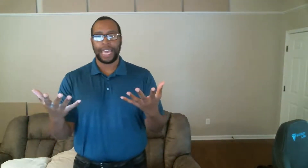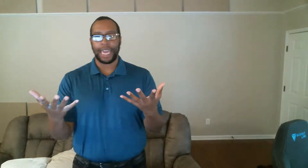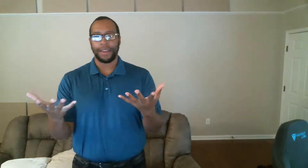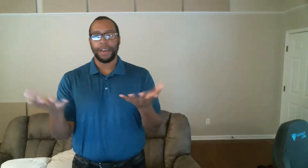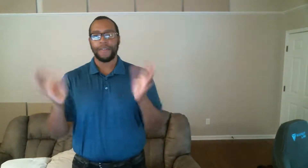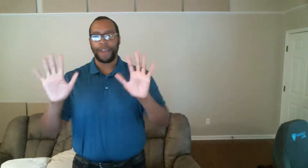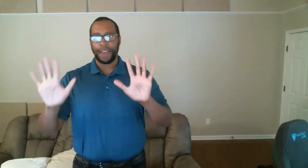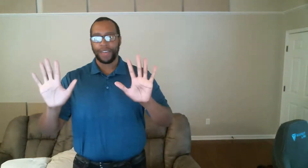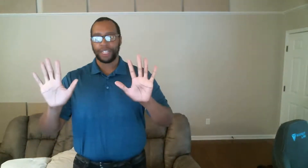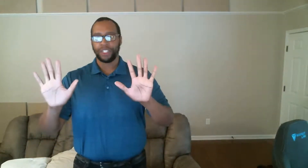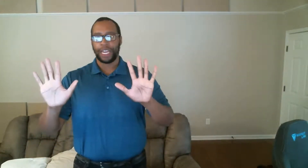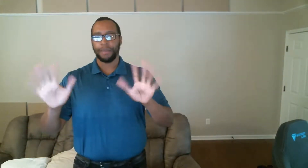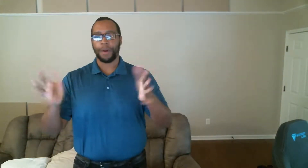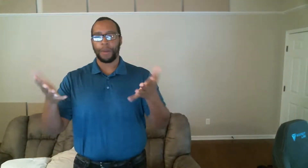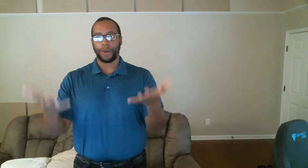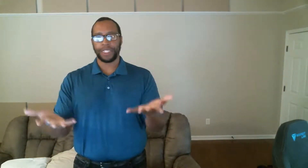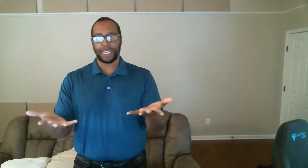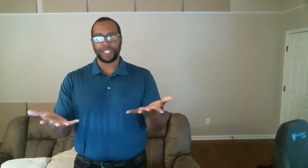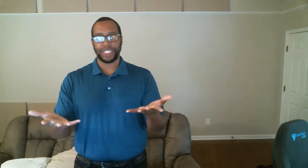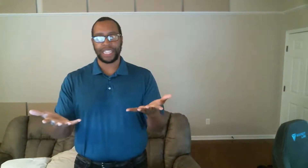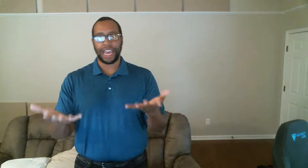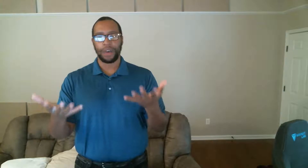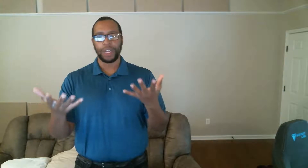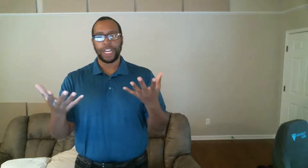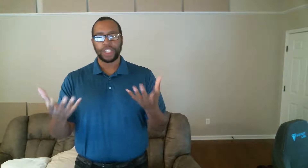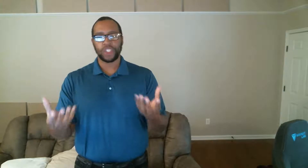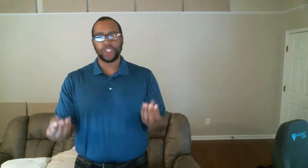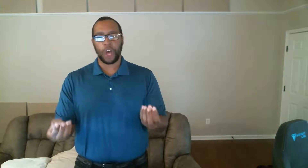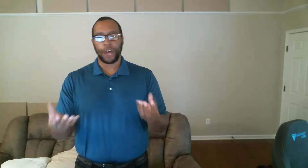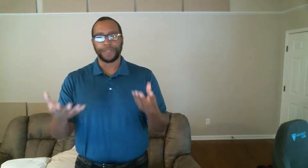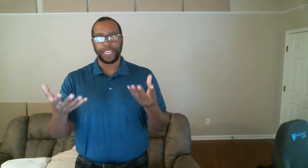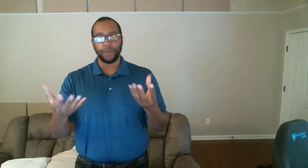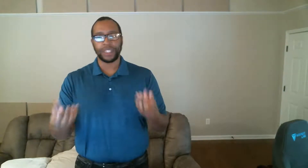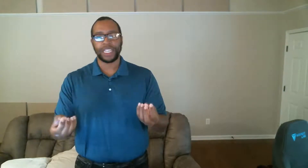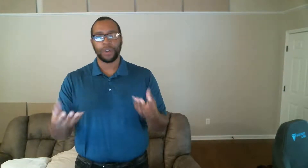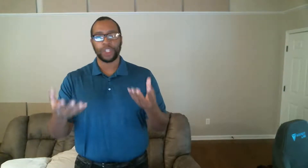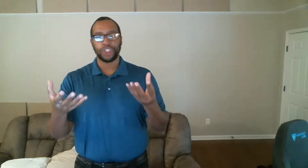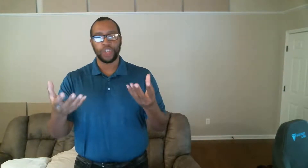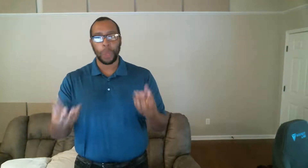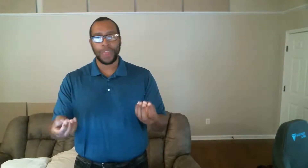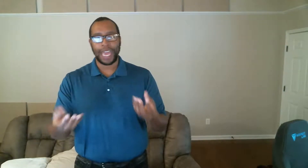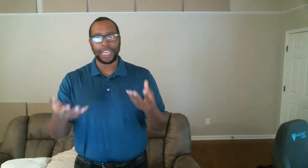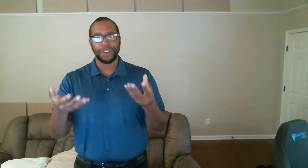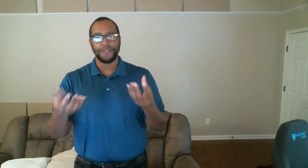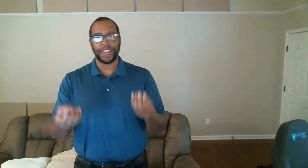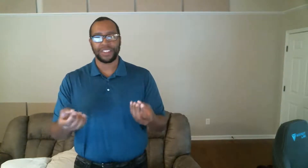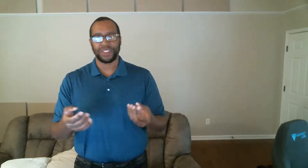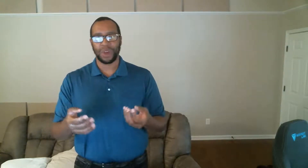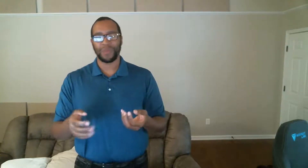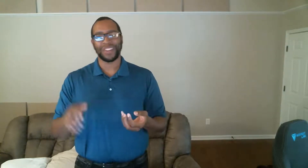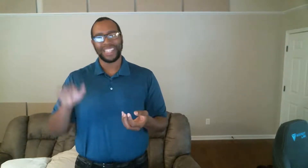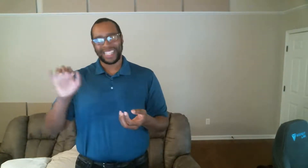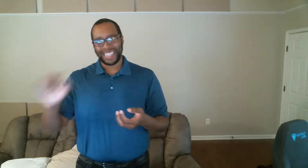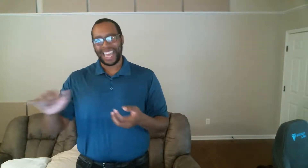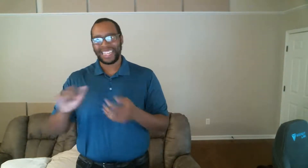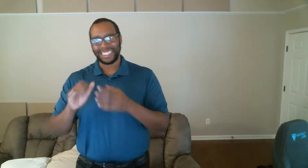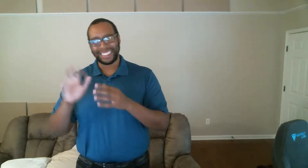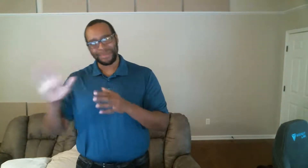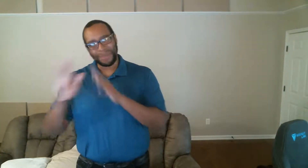a 5-hand shape, palm orientation down, soft. And once again, you want to show that in your face. So that